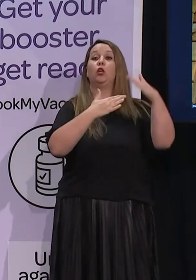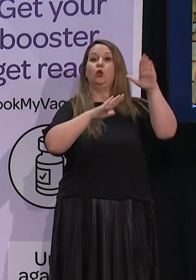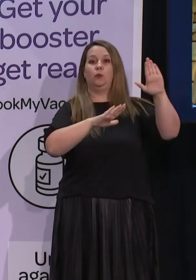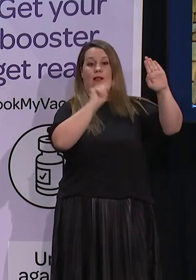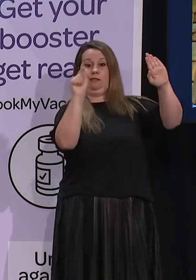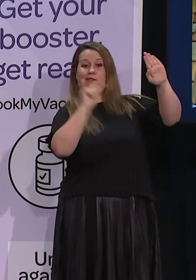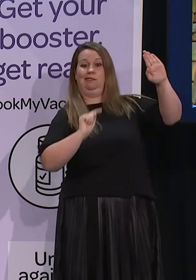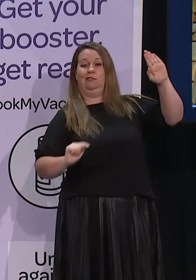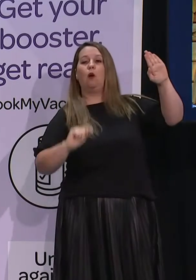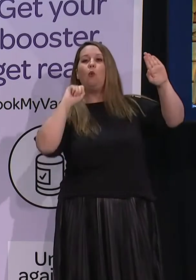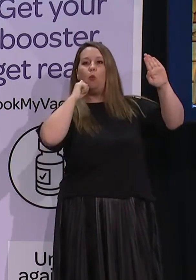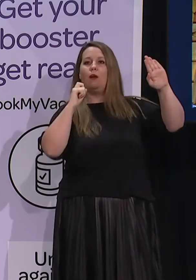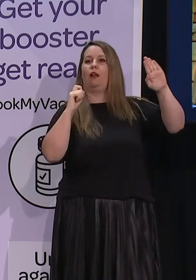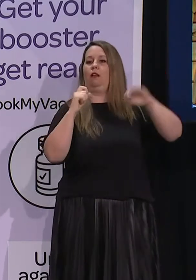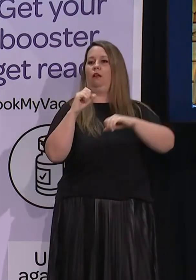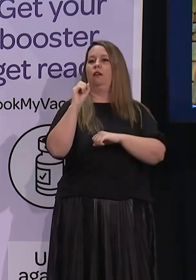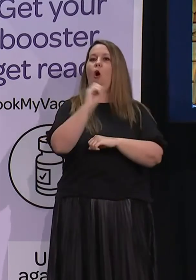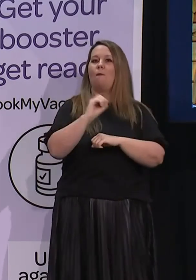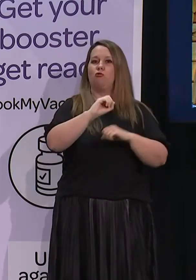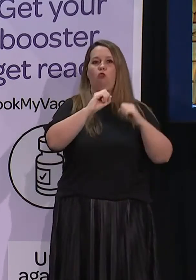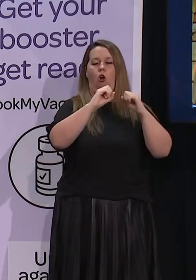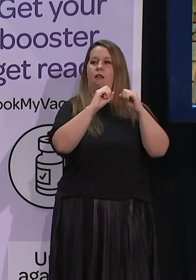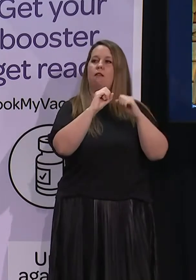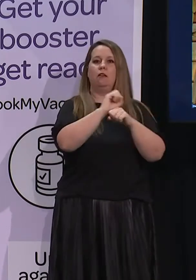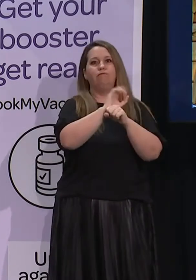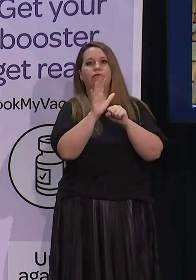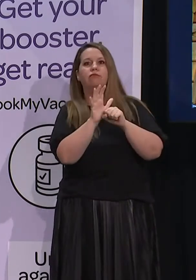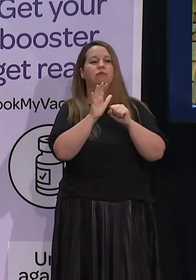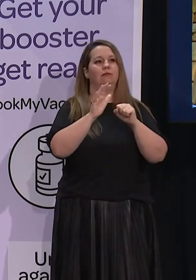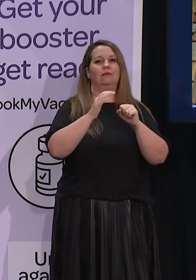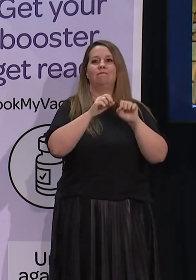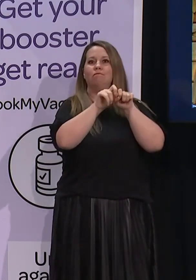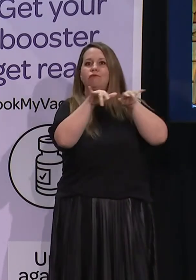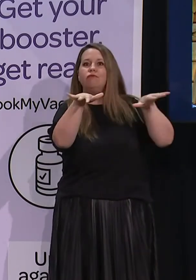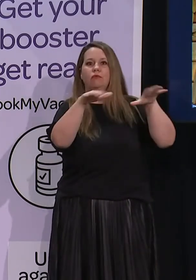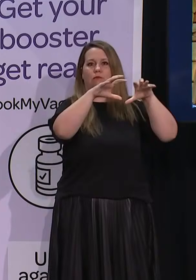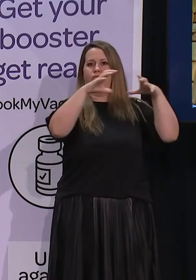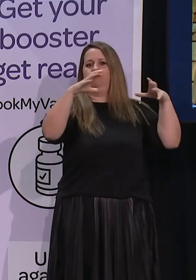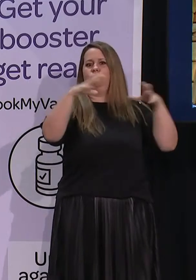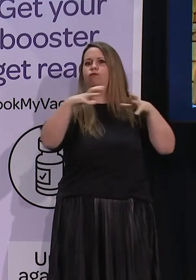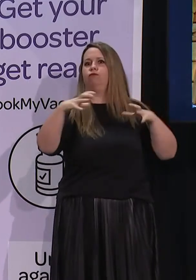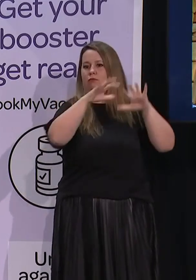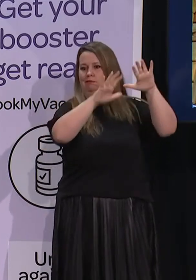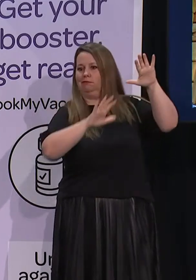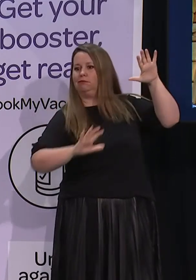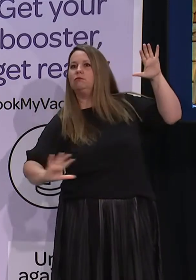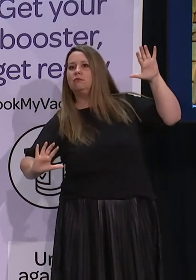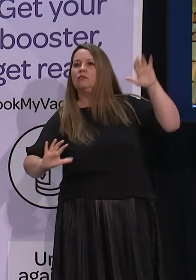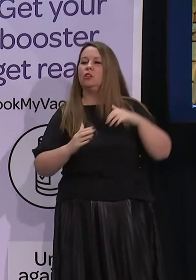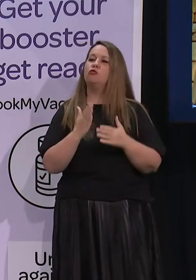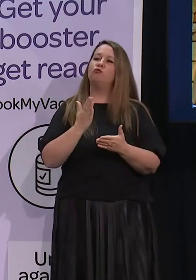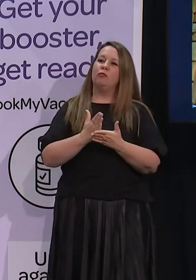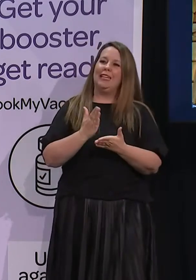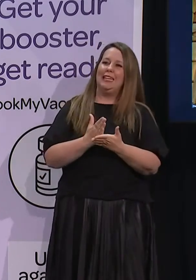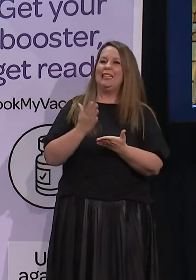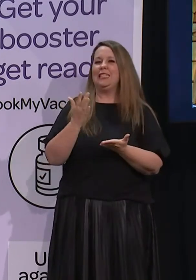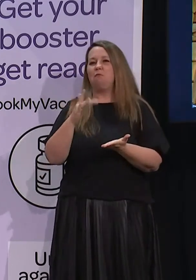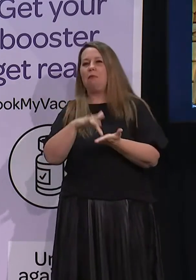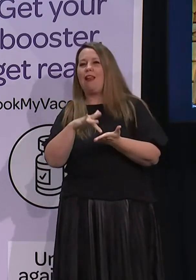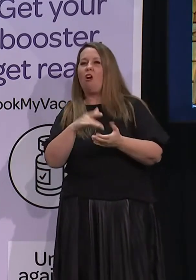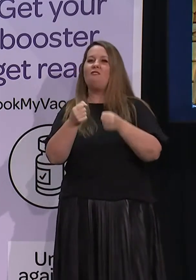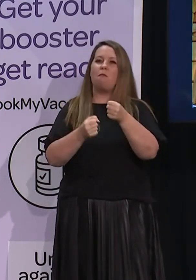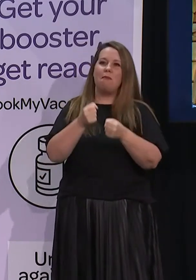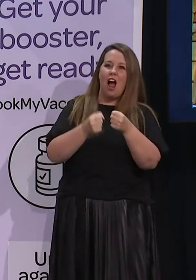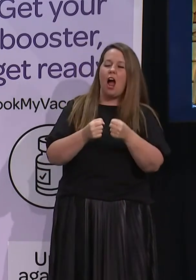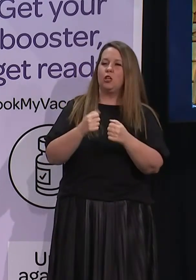first anticipated. So we're looking at perhaps as early as mid-March, as you say, possibly even a touch earlier for